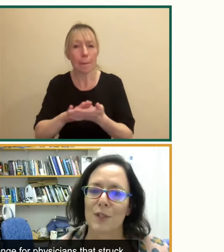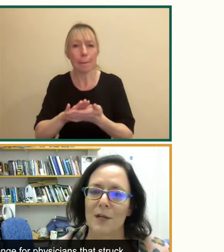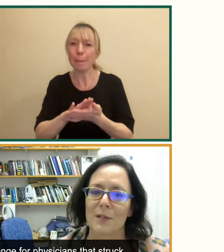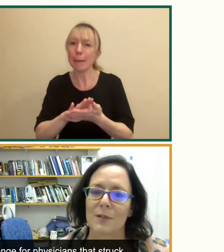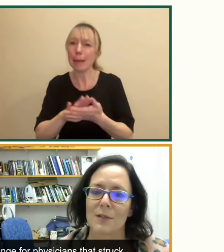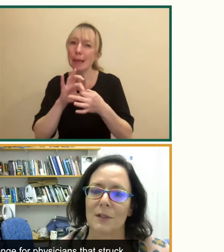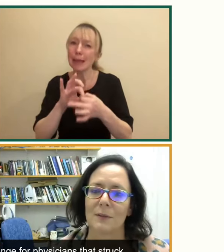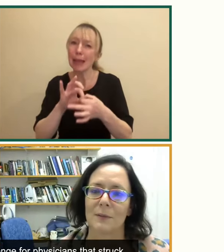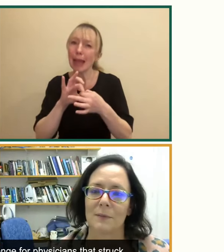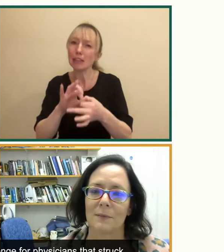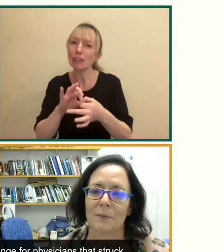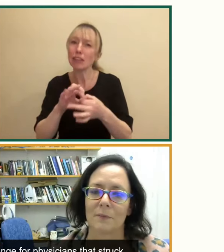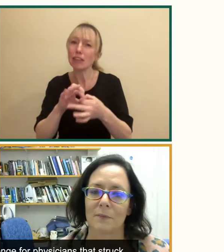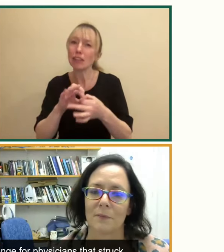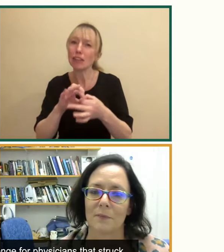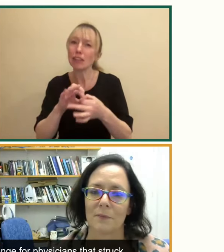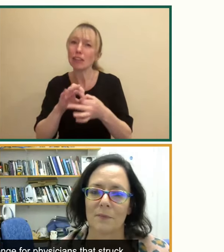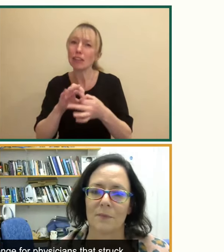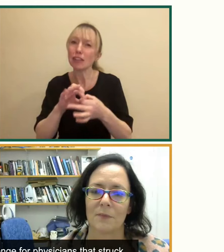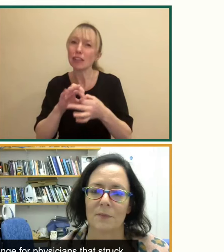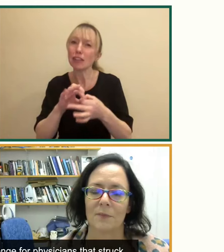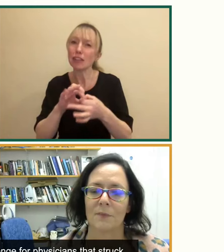engaging with homeostasis.